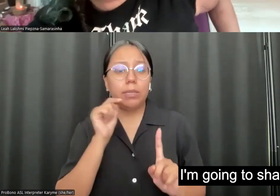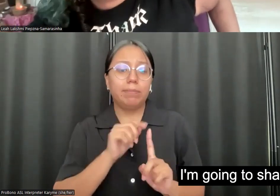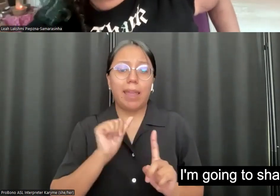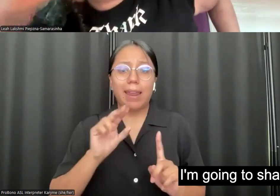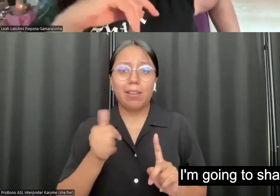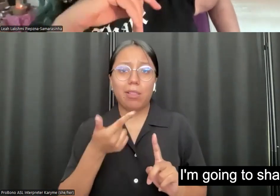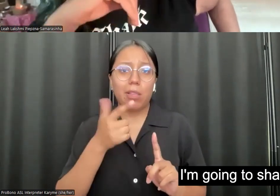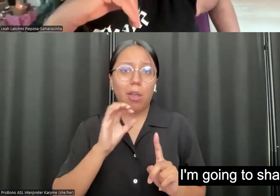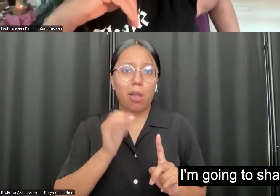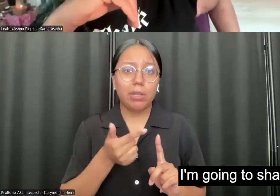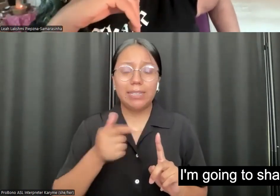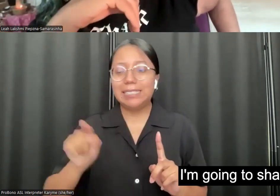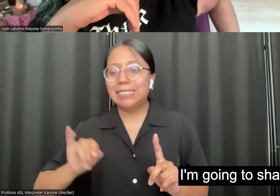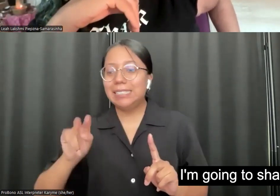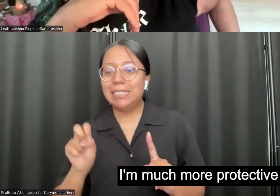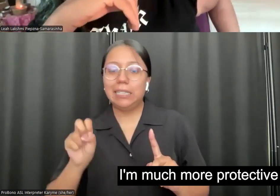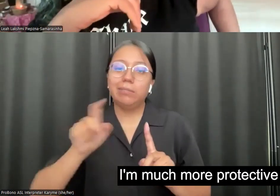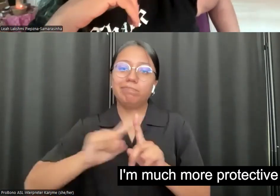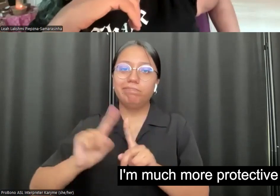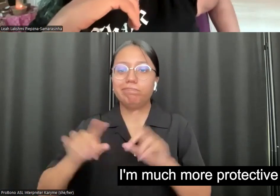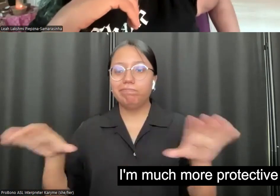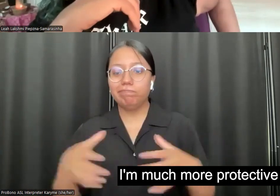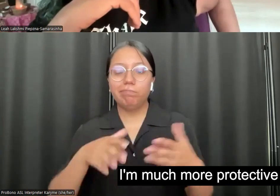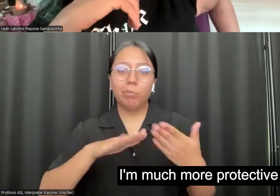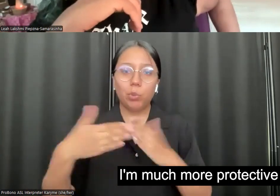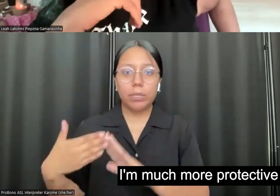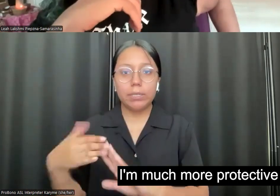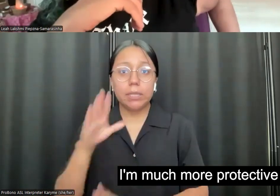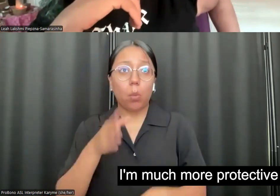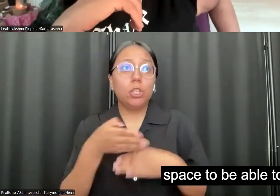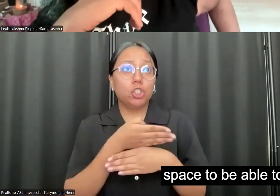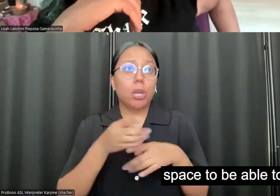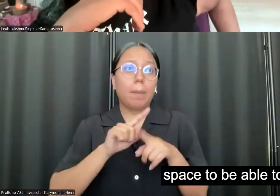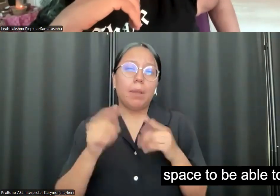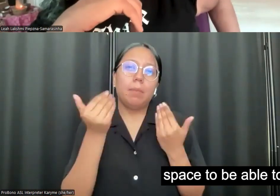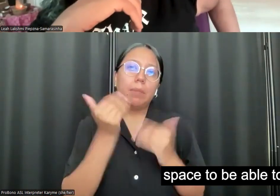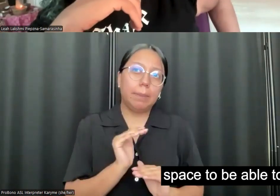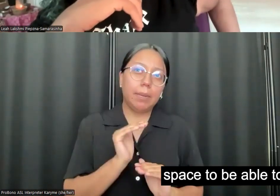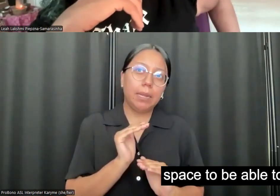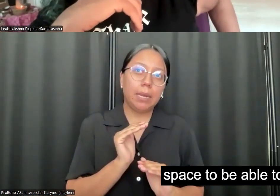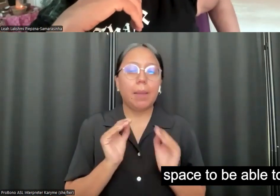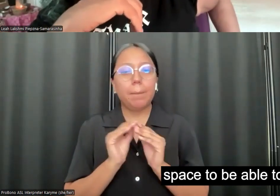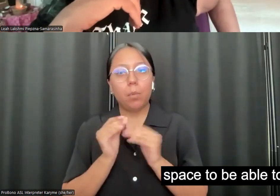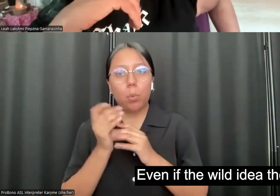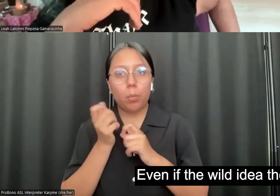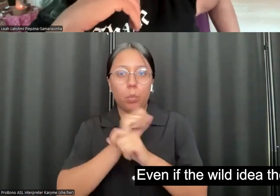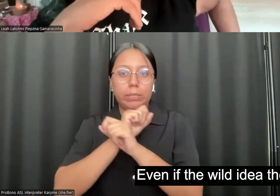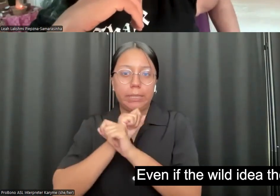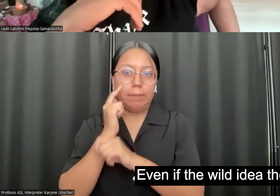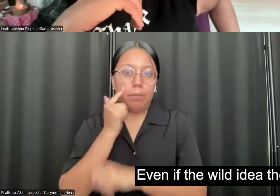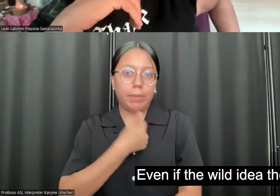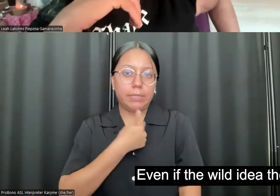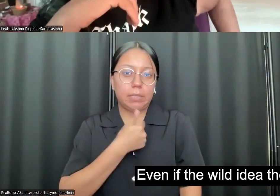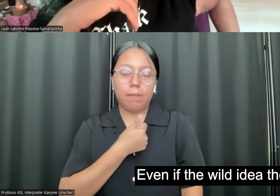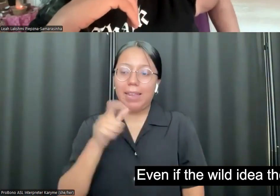to share some, but not all of it. And I'm much more protective of like, I really need that private space to be able to have the wild